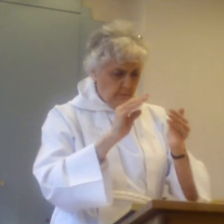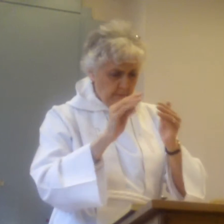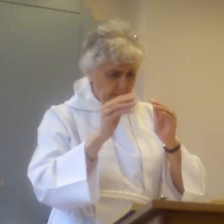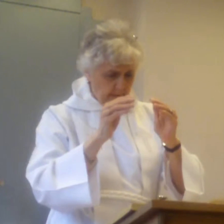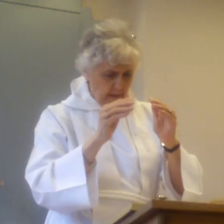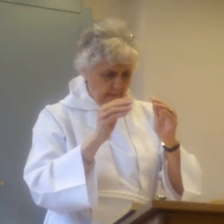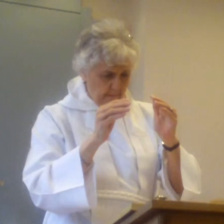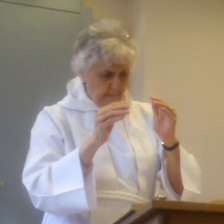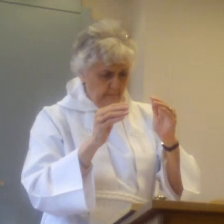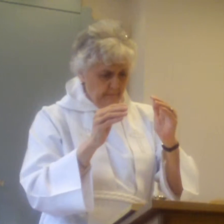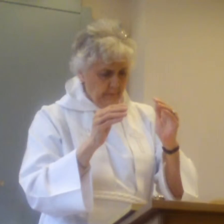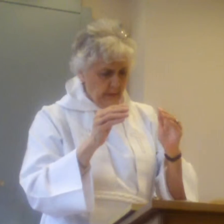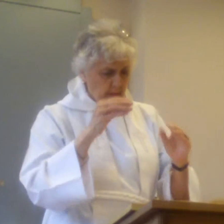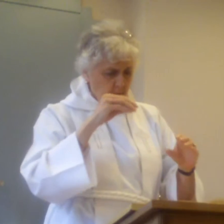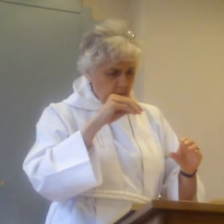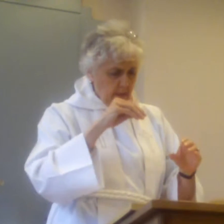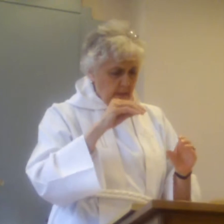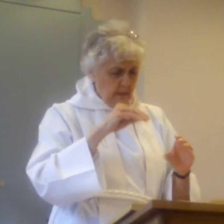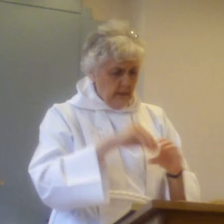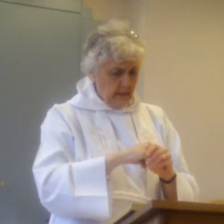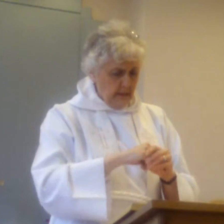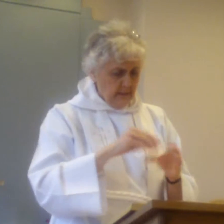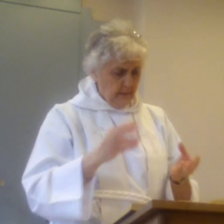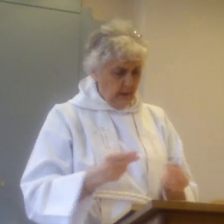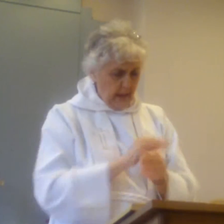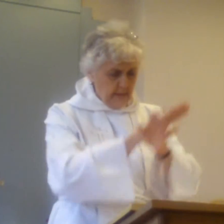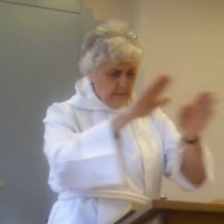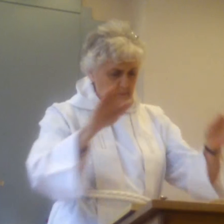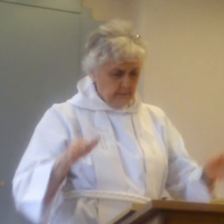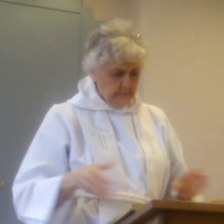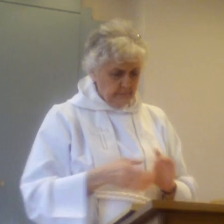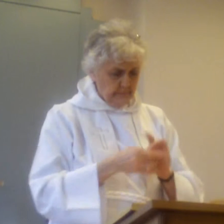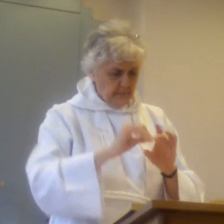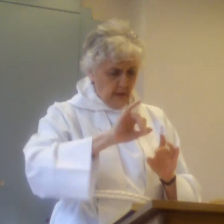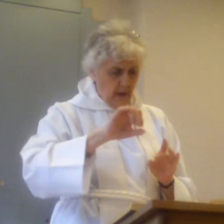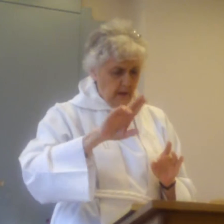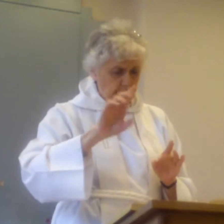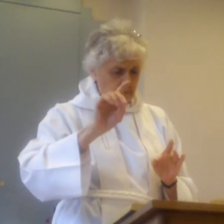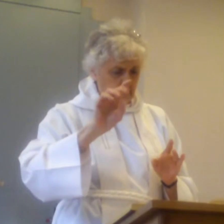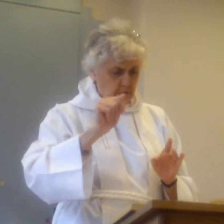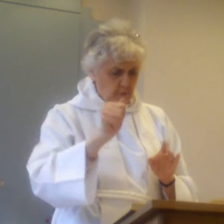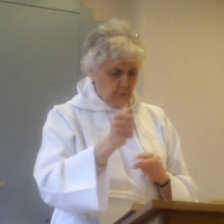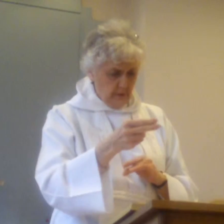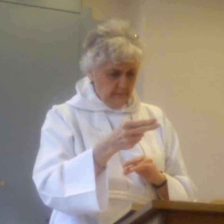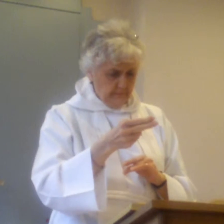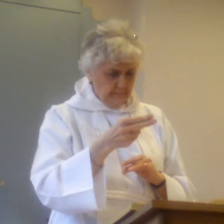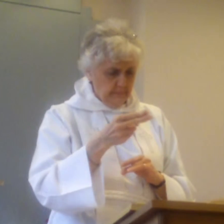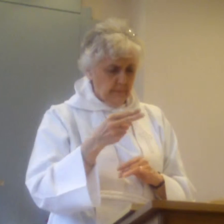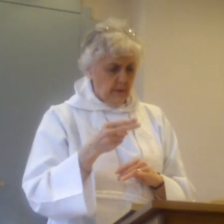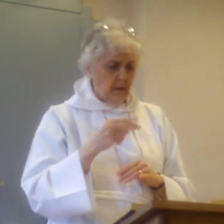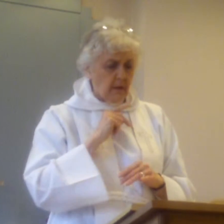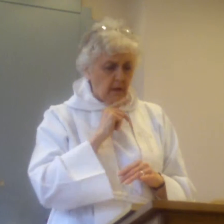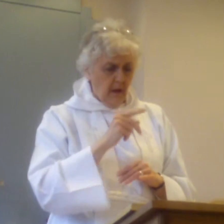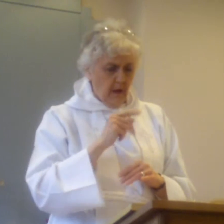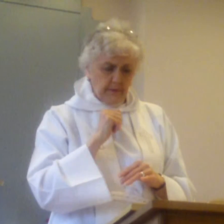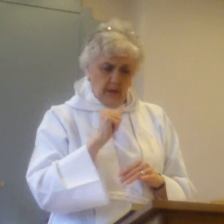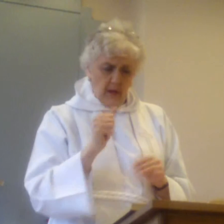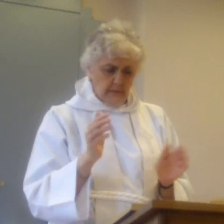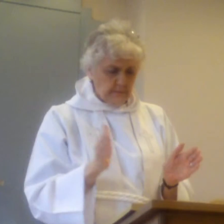Bethlehem, in the land of Judea, are not